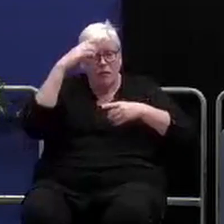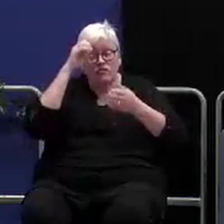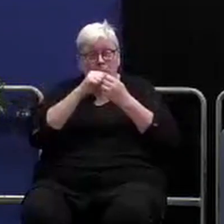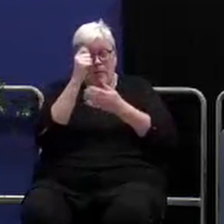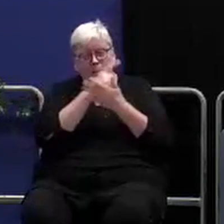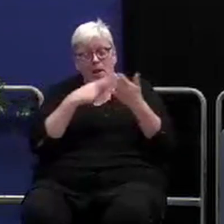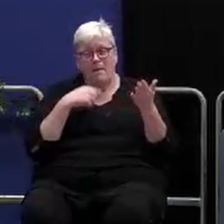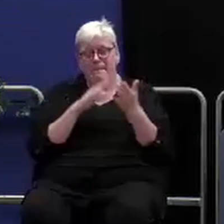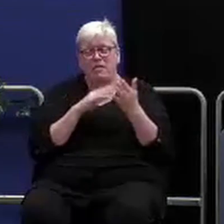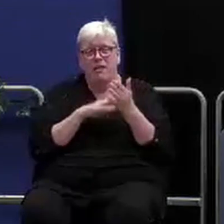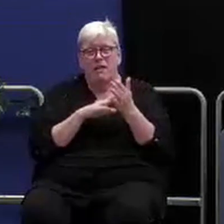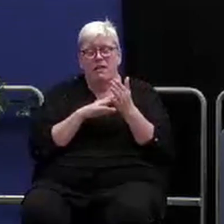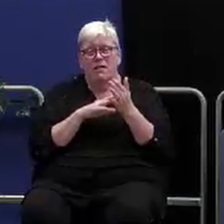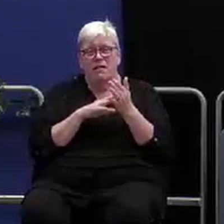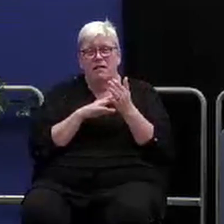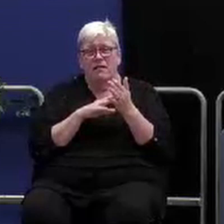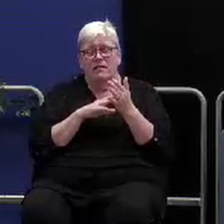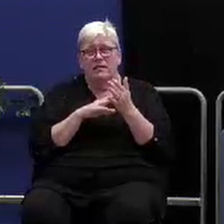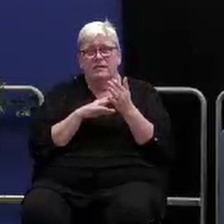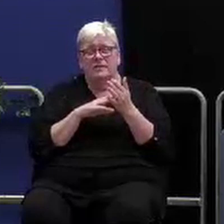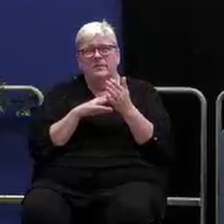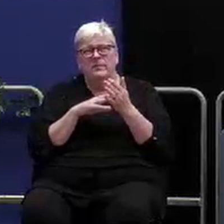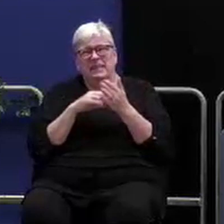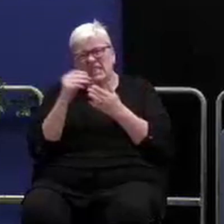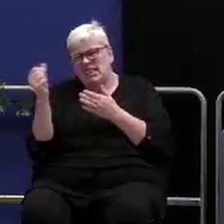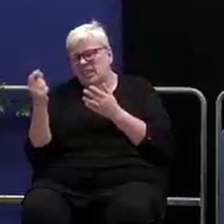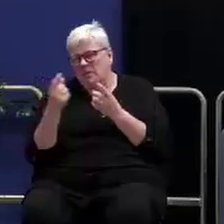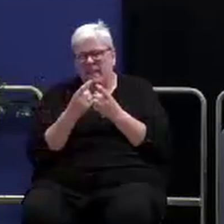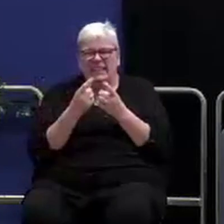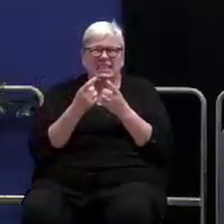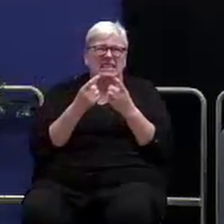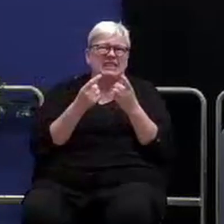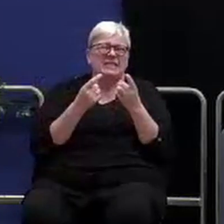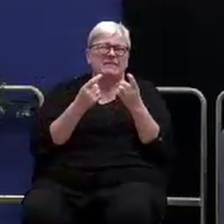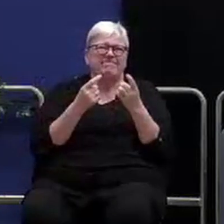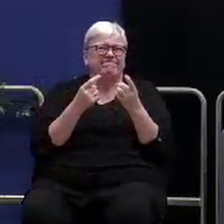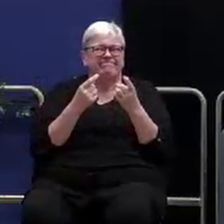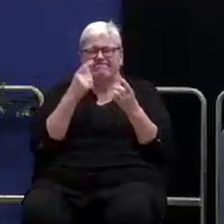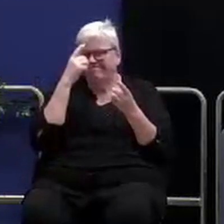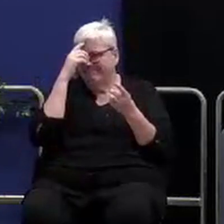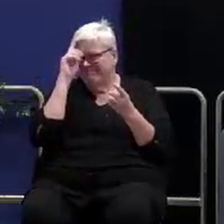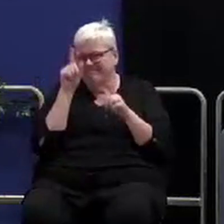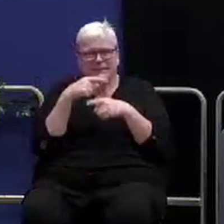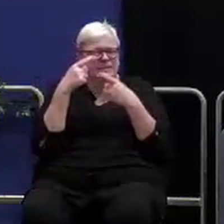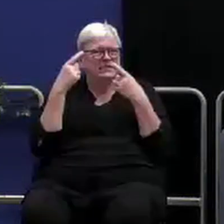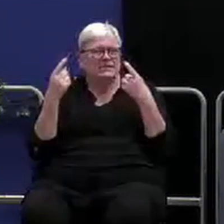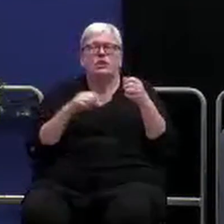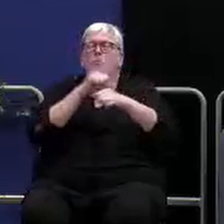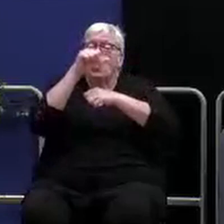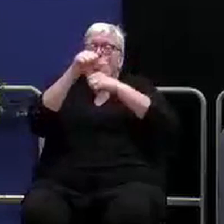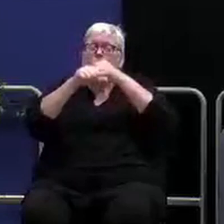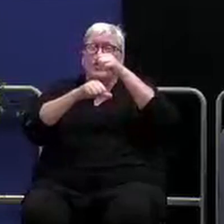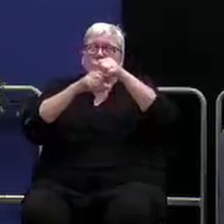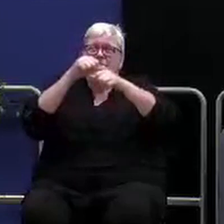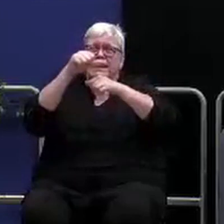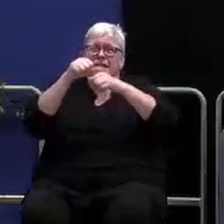mother is in here. There are things that aren't, and it was that process not just of a making peace with the things